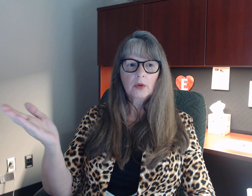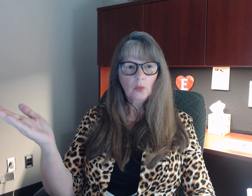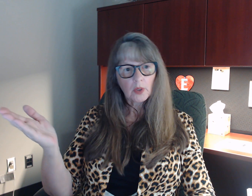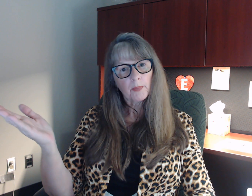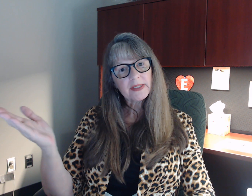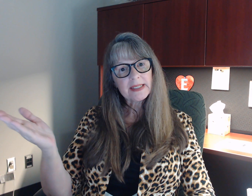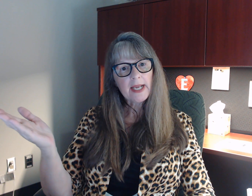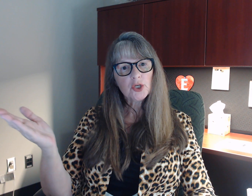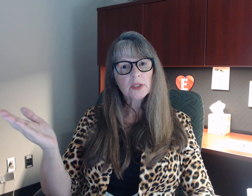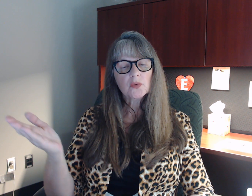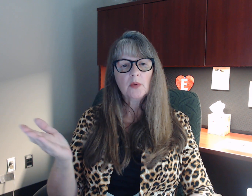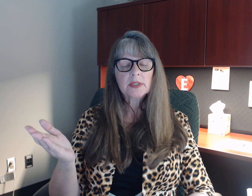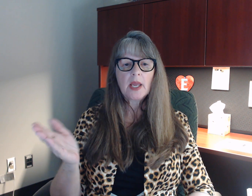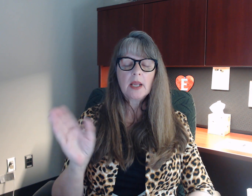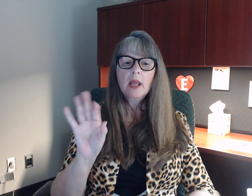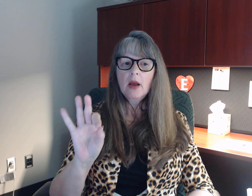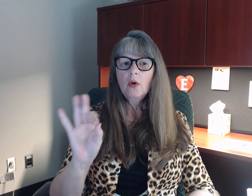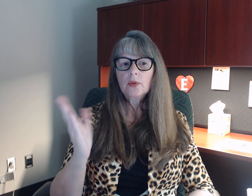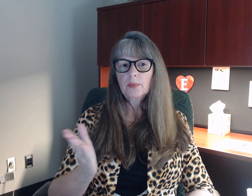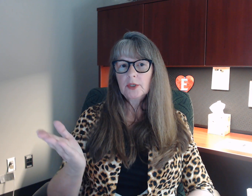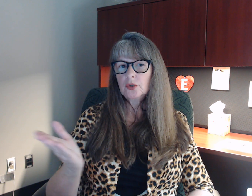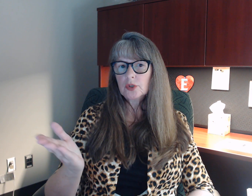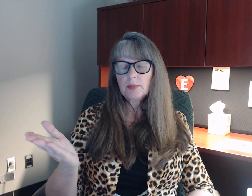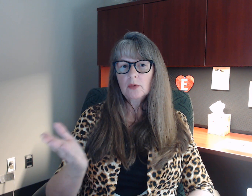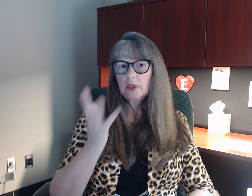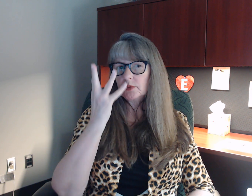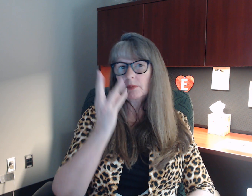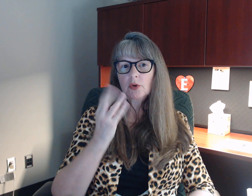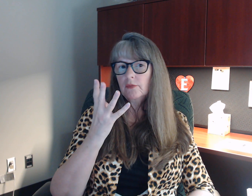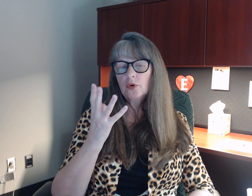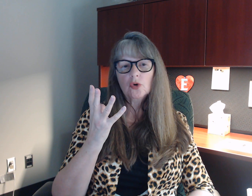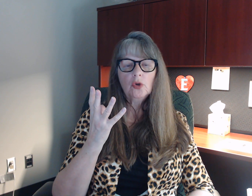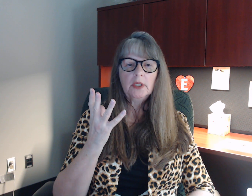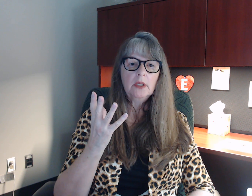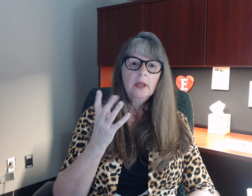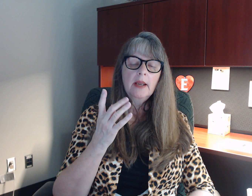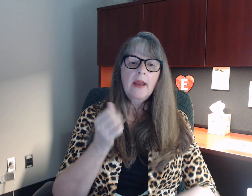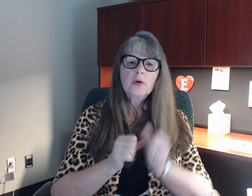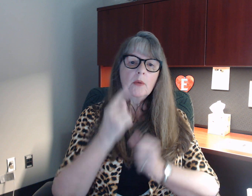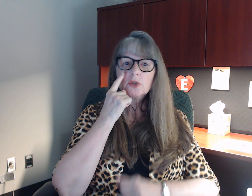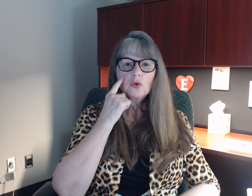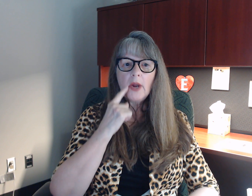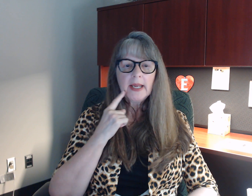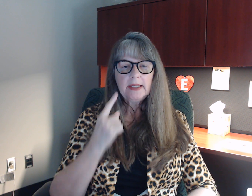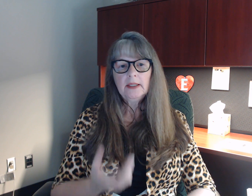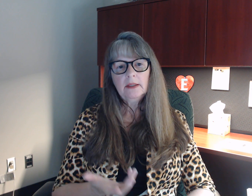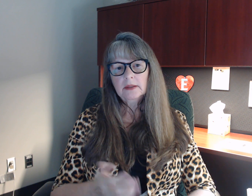or a presentation. So I would say, oh, the preacher spoke, and it was a beautiful, and everyone was crying,